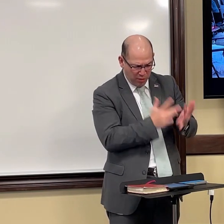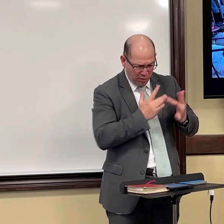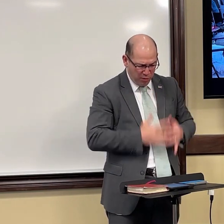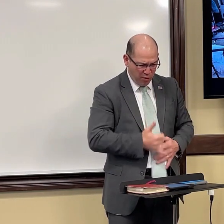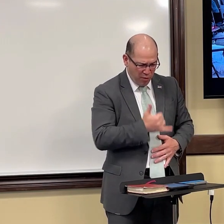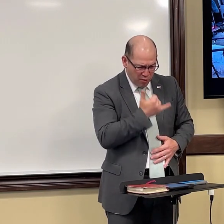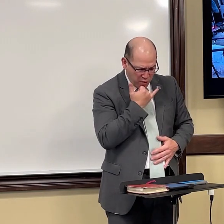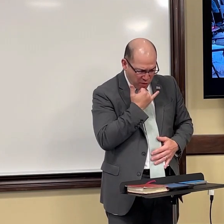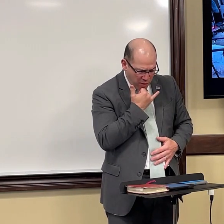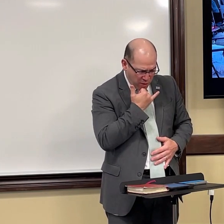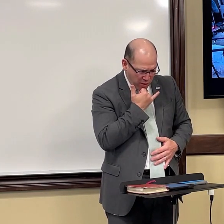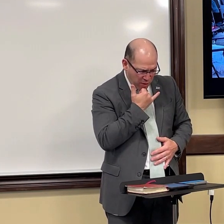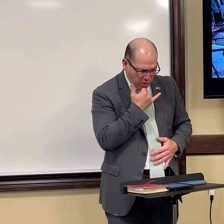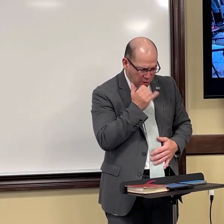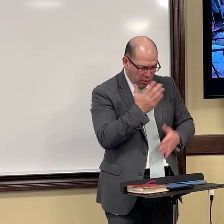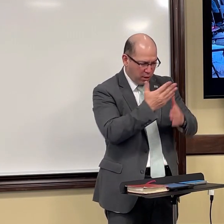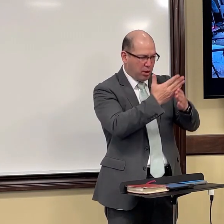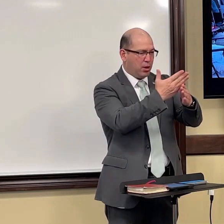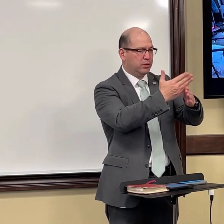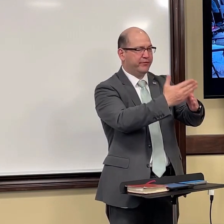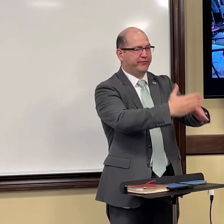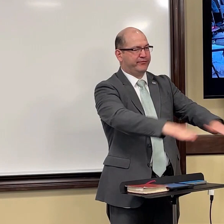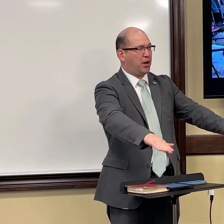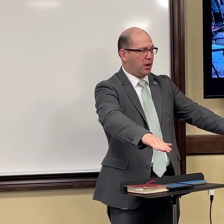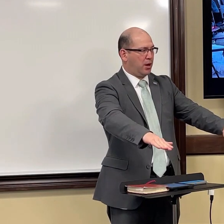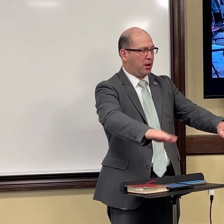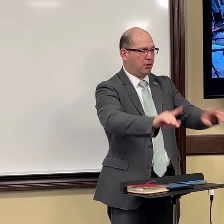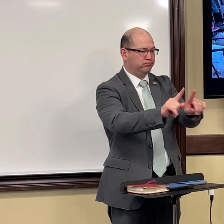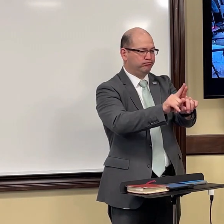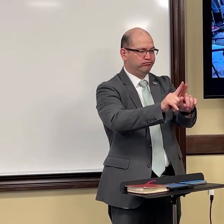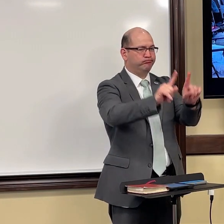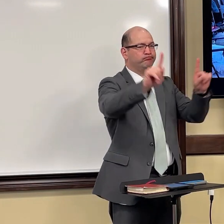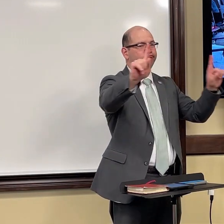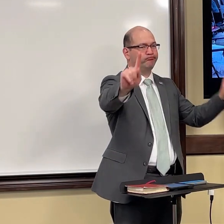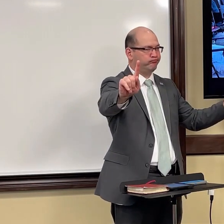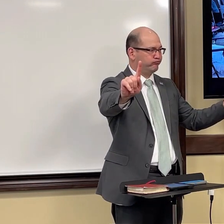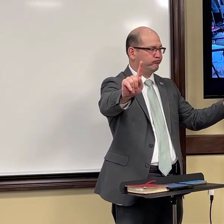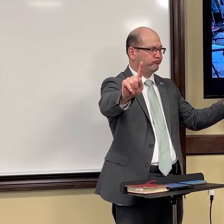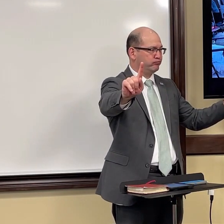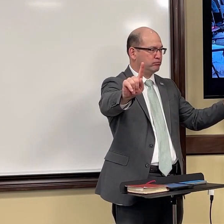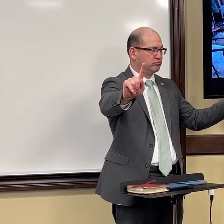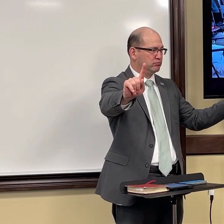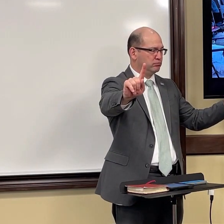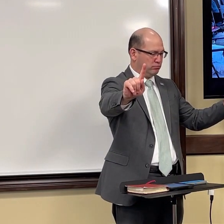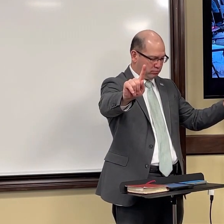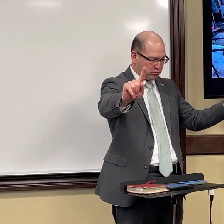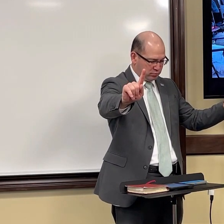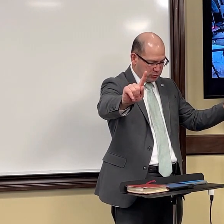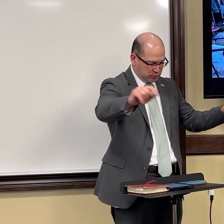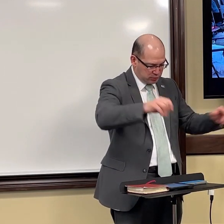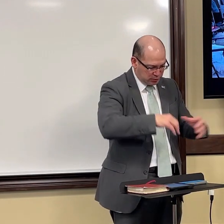But if you have the wrong attitude or the wrong heart about something, it will create a division.